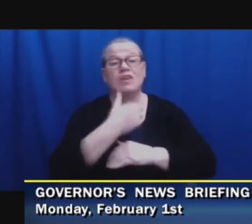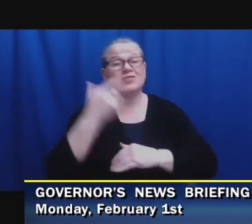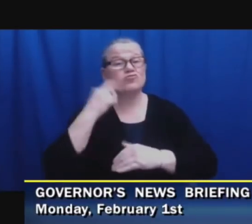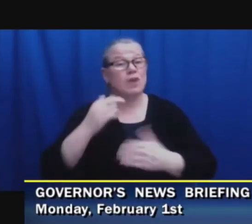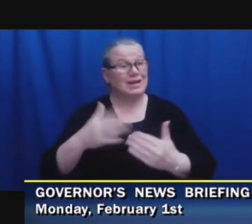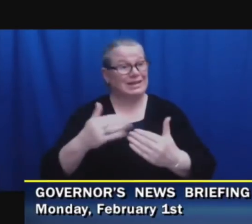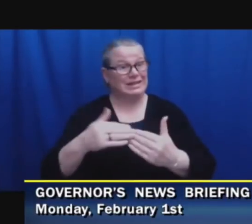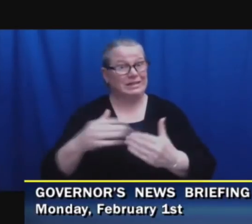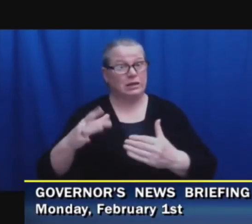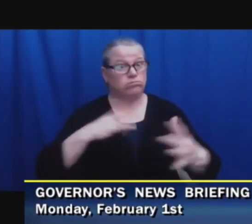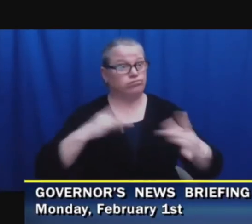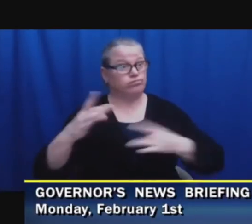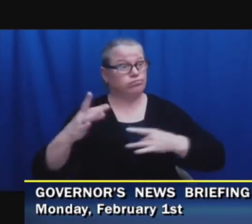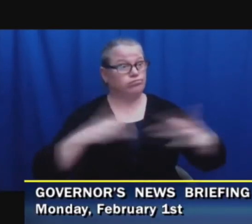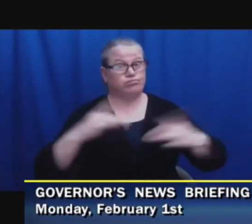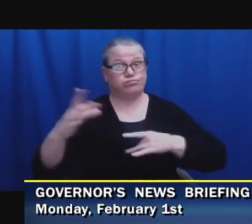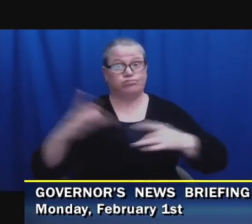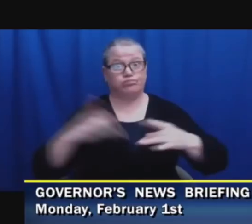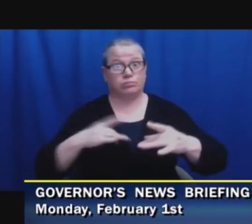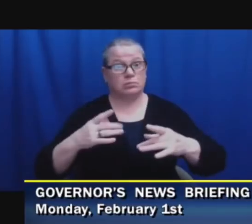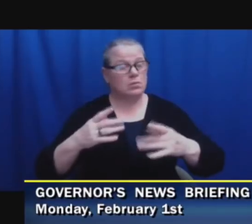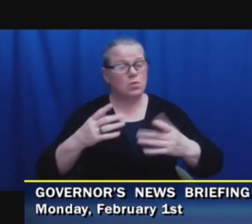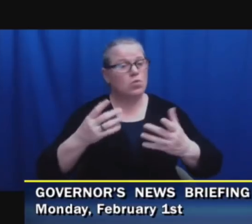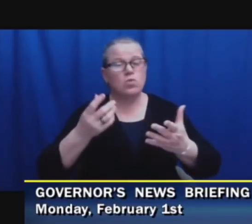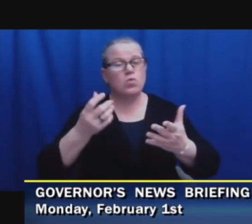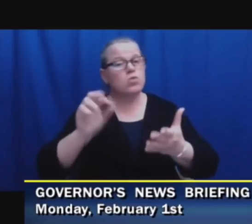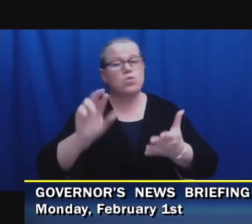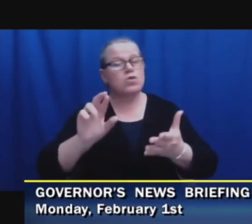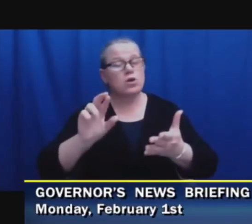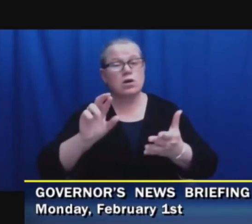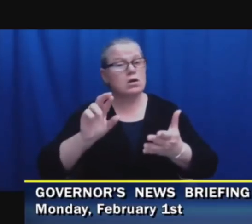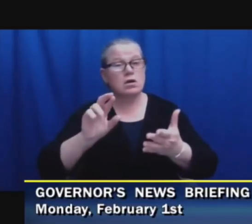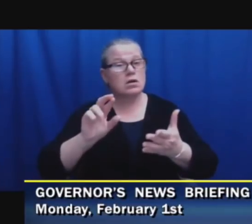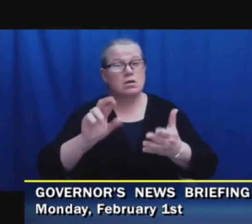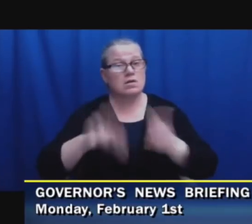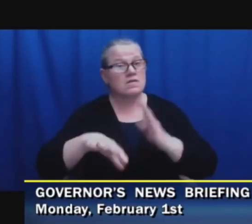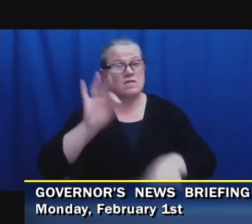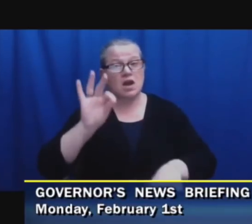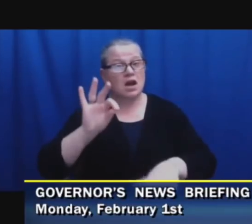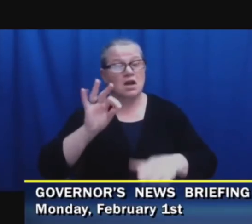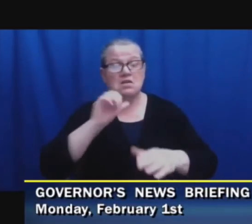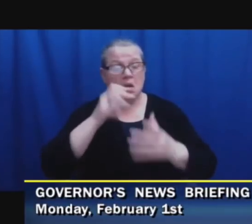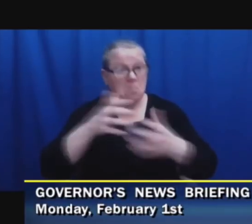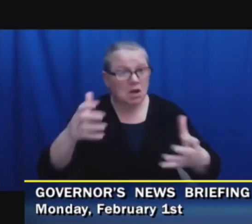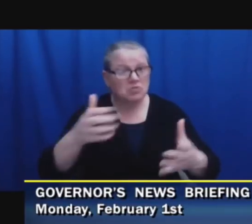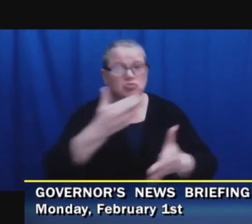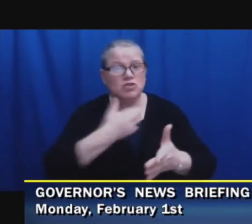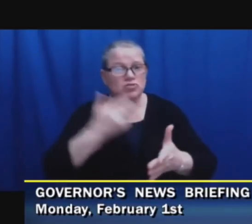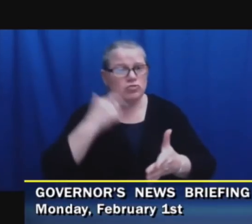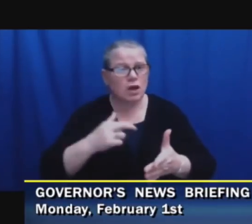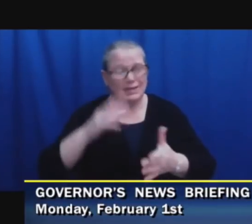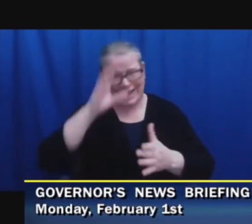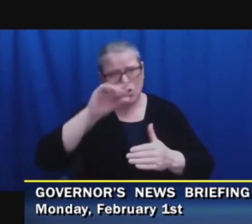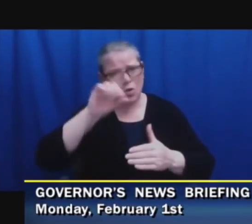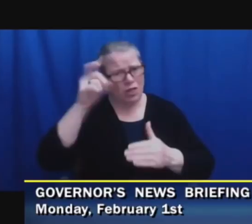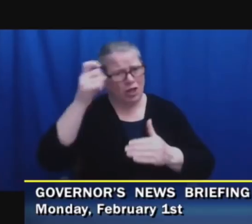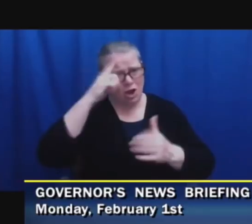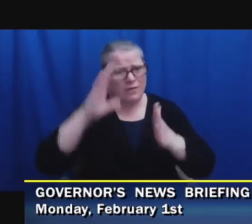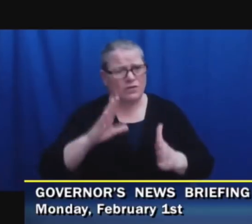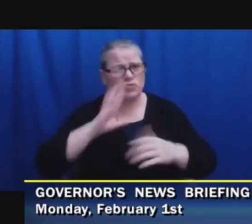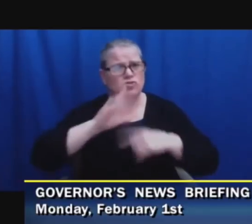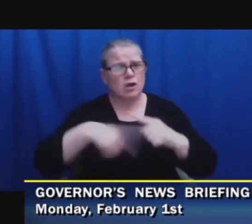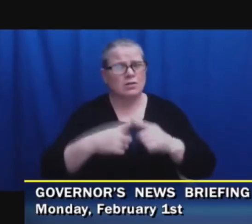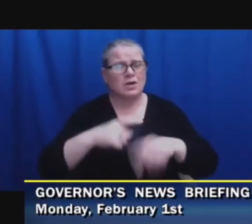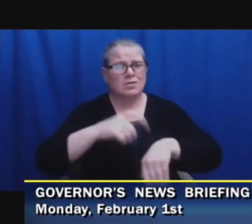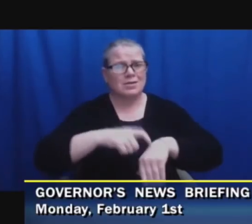I know that the governor wants to increase the hours, but do you have you gotten